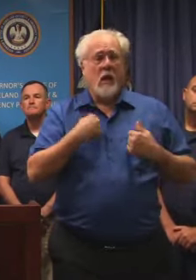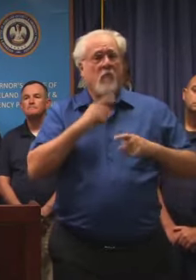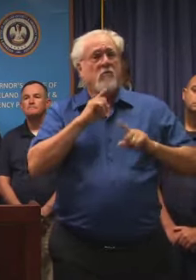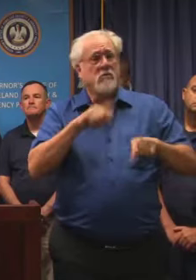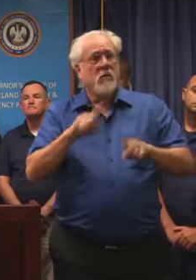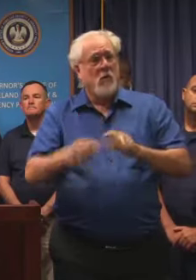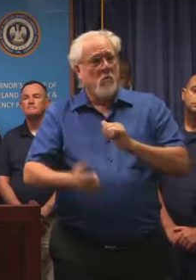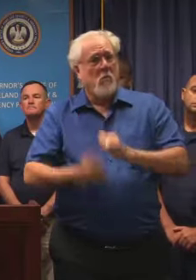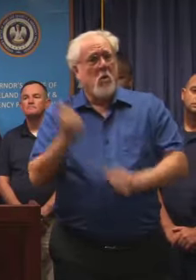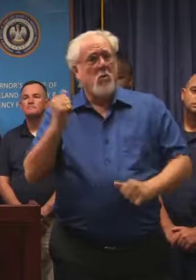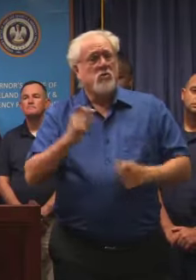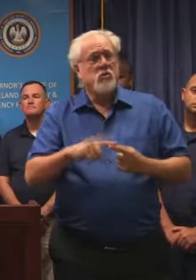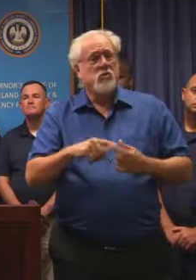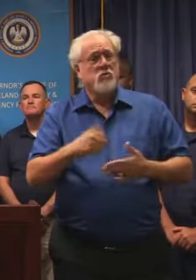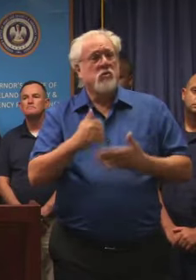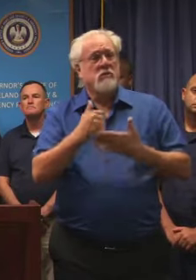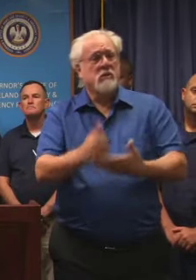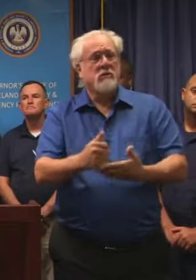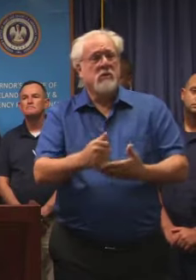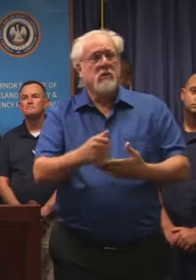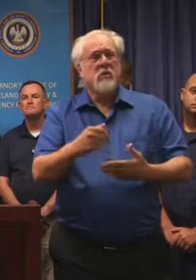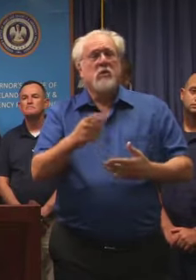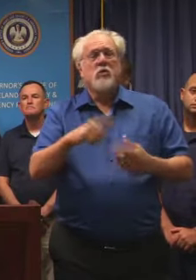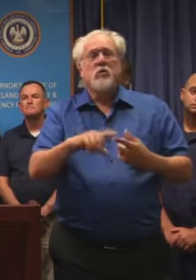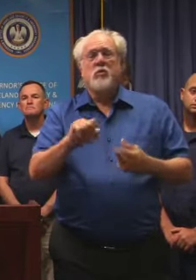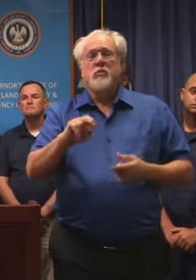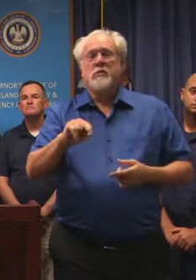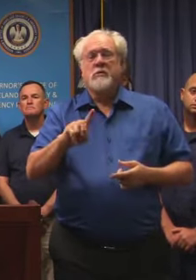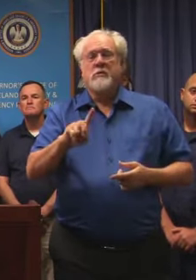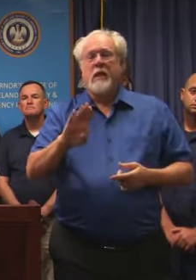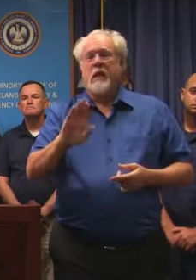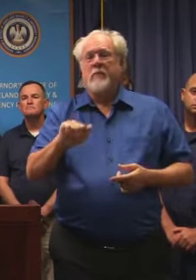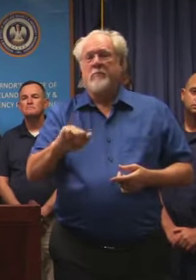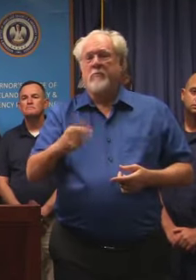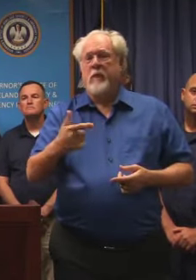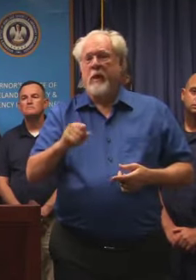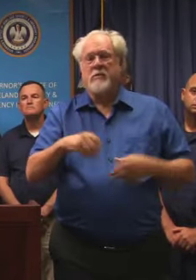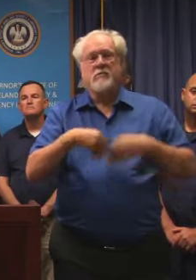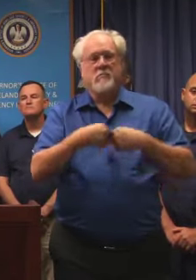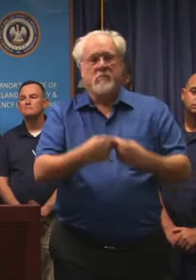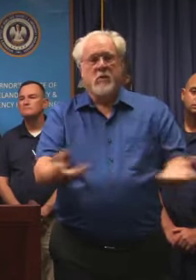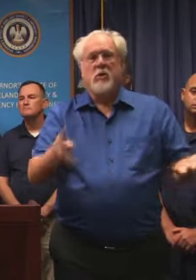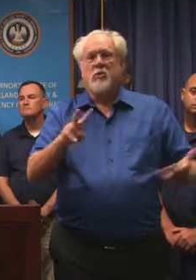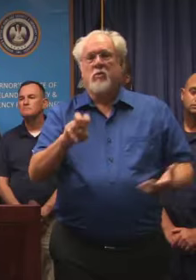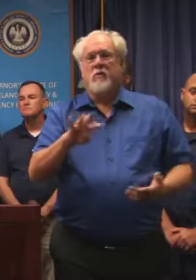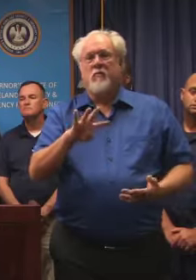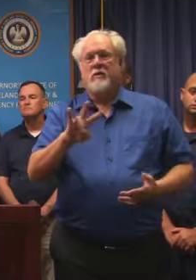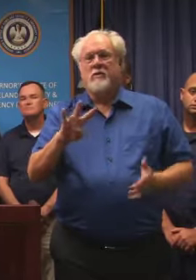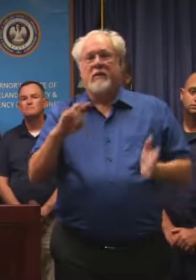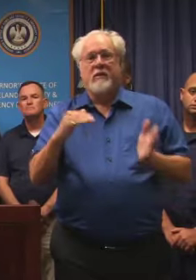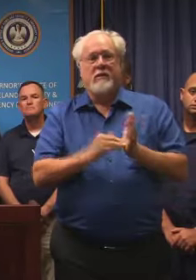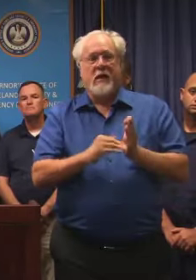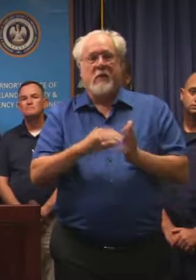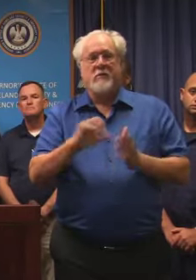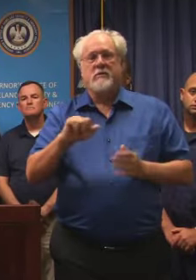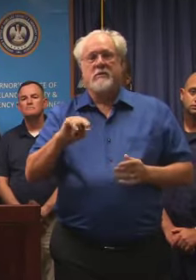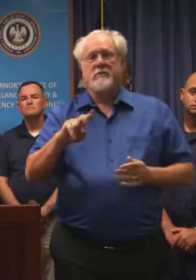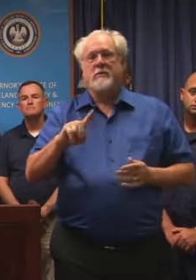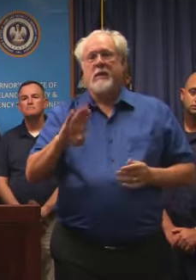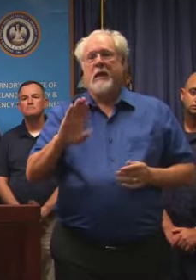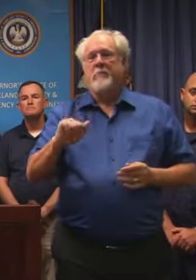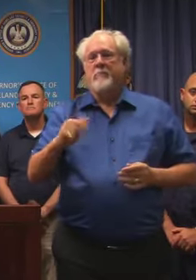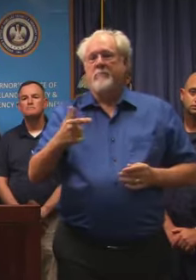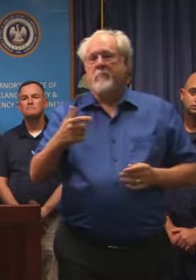responded primarily to requests for assistance related to sandbags and have distributed 247,000 sandbags, but